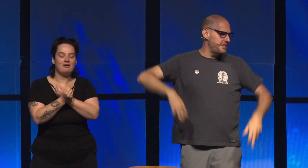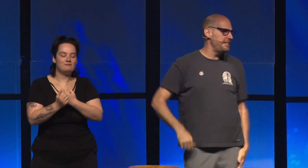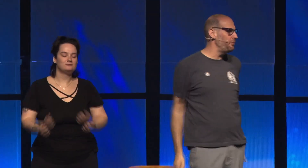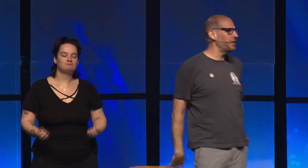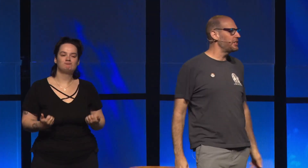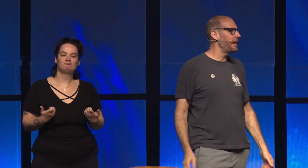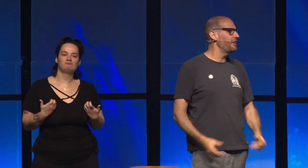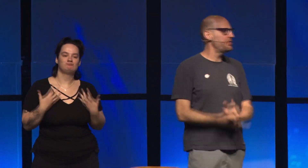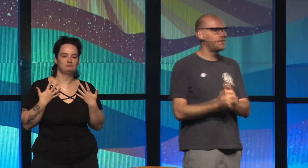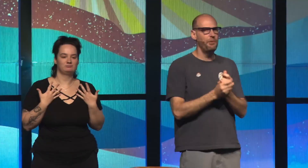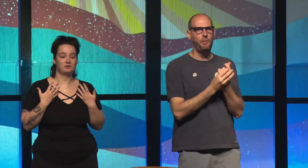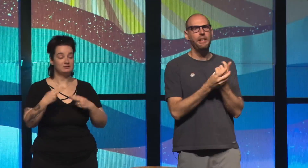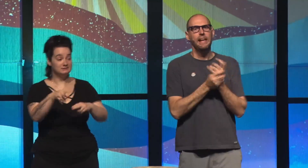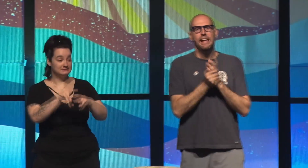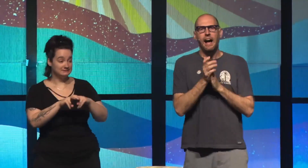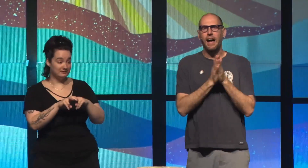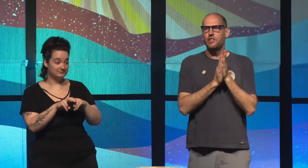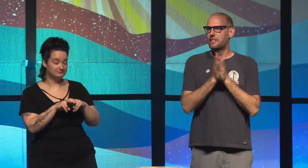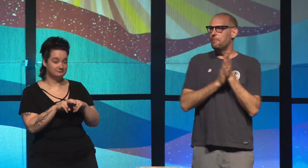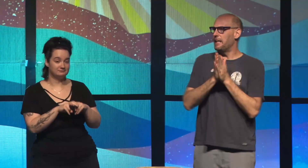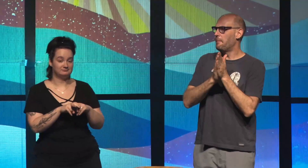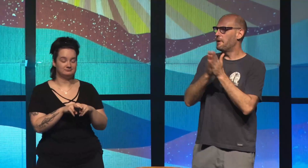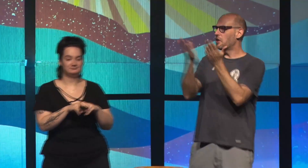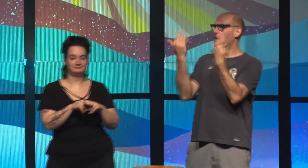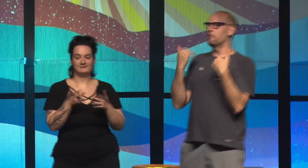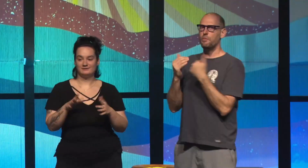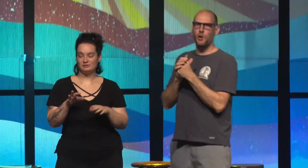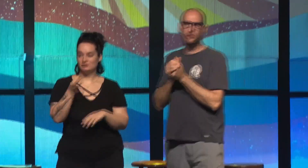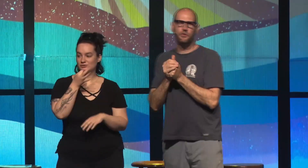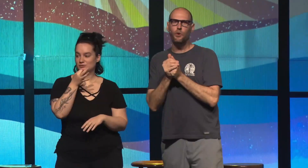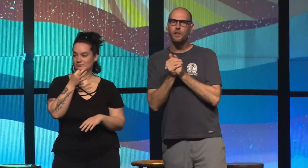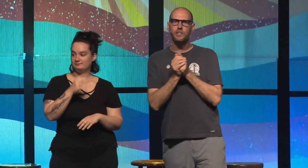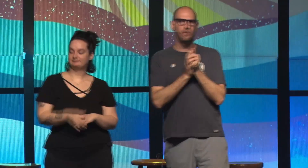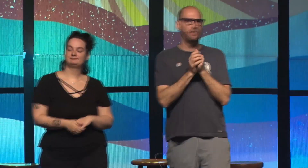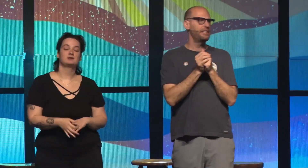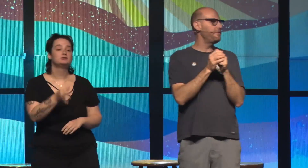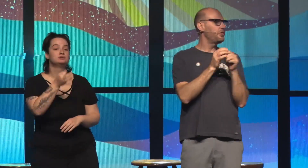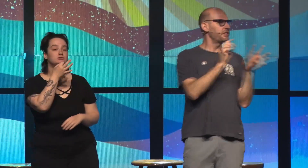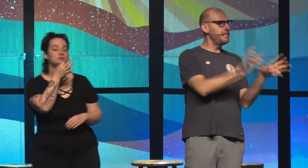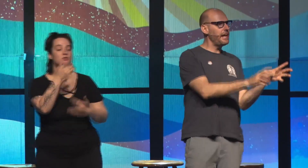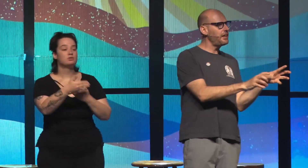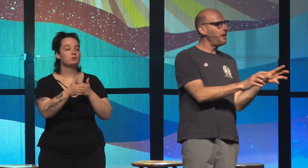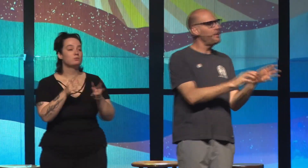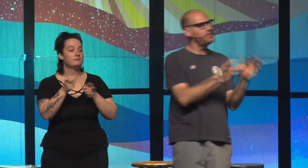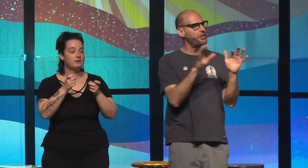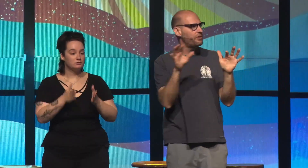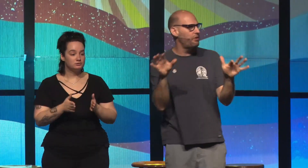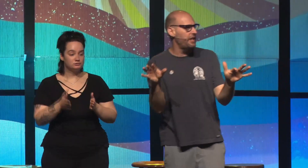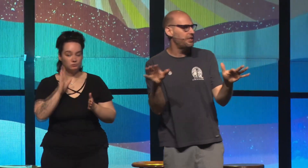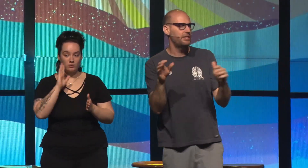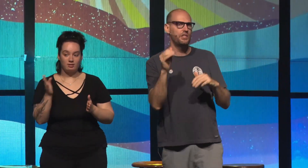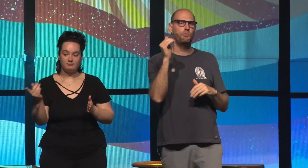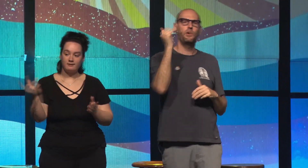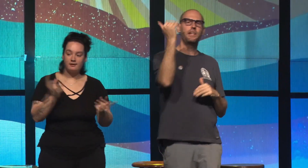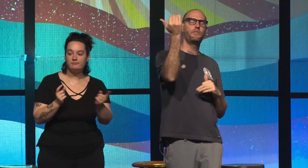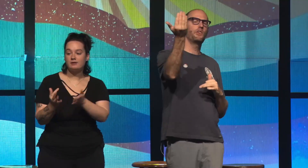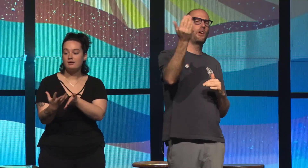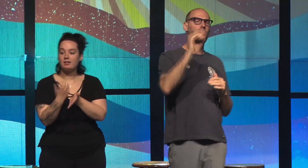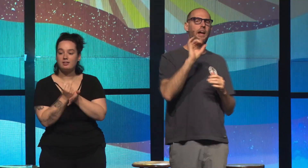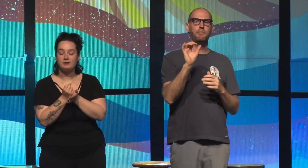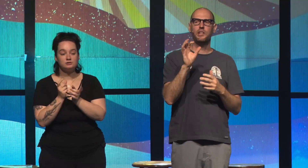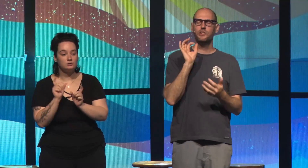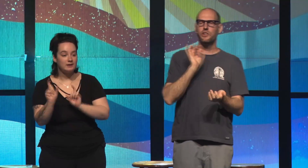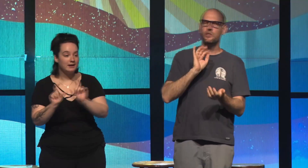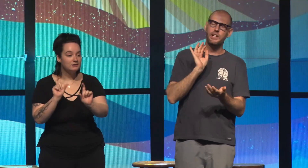Go ahead and have a seat. We'll get you out of here in just a moment. In just a minute, I'm going to call our room host forward to receive those Connect cards and your donations this morning. If